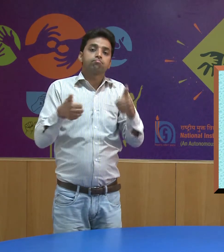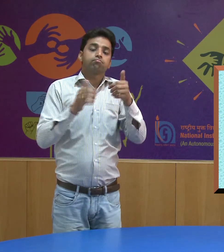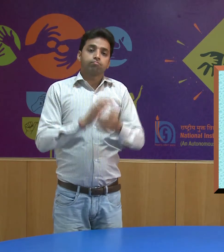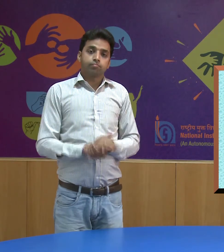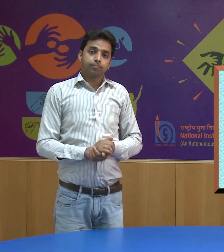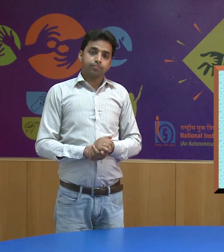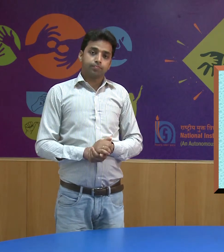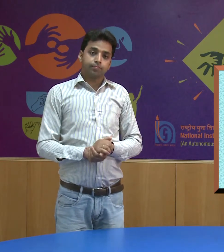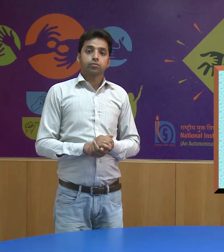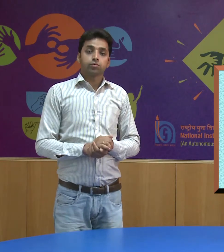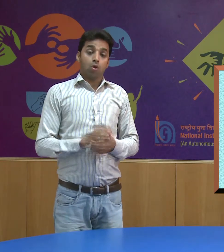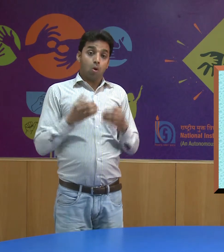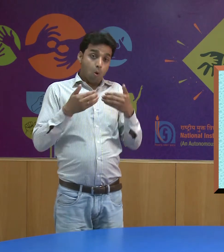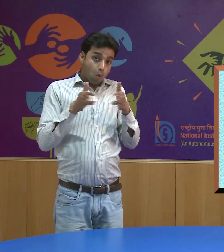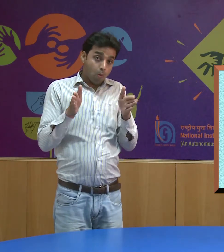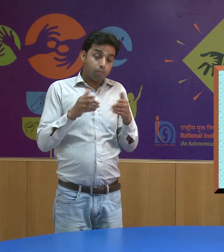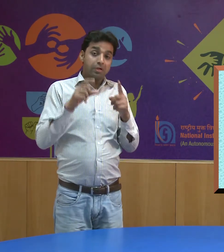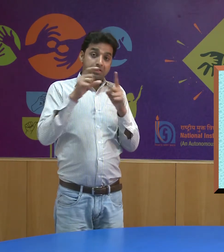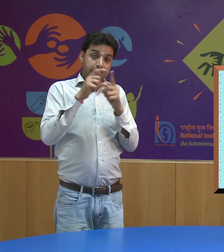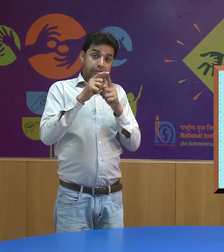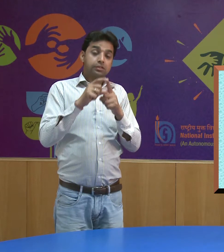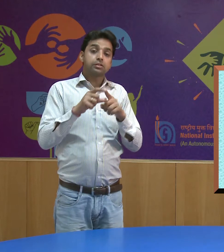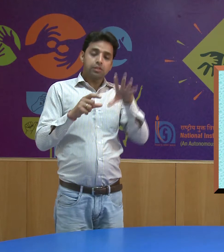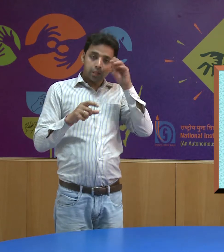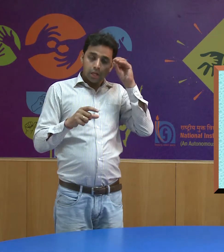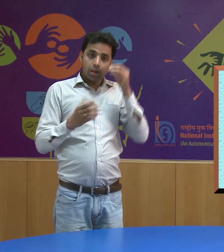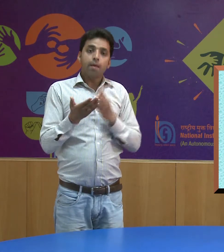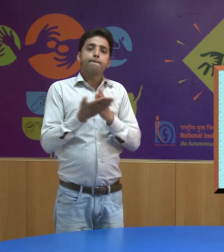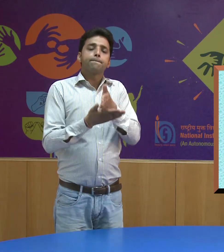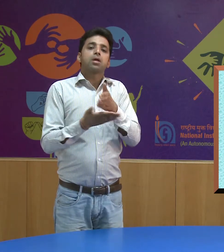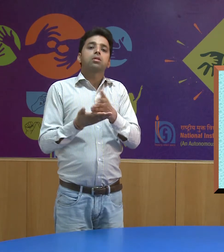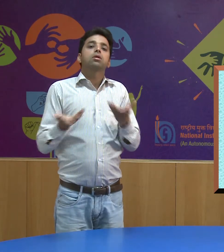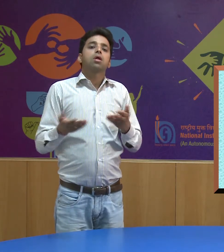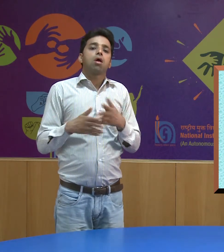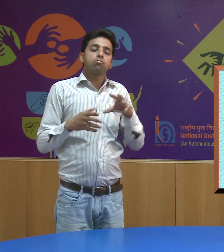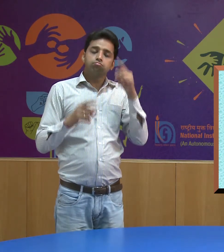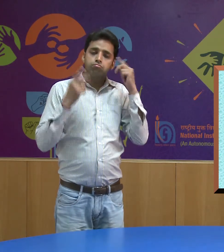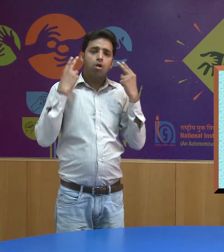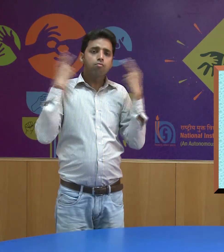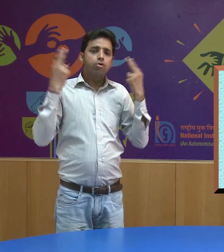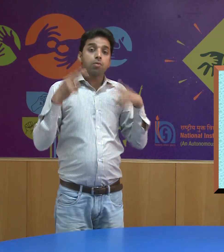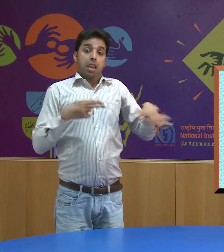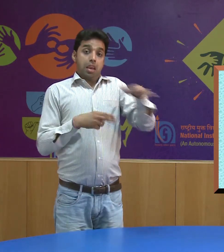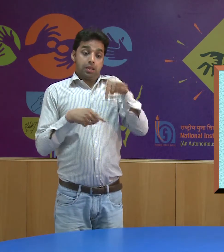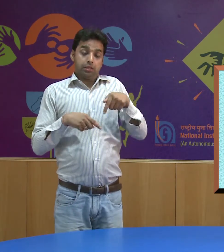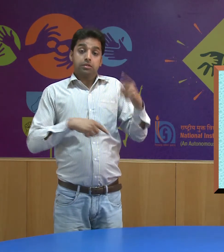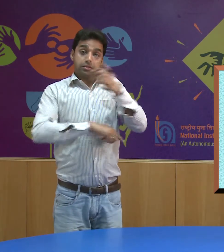Learners, as you know, the open and distance learning method has become very popular these